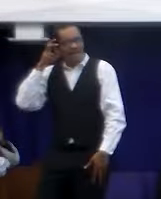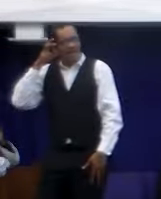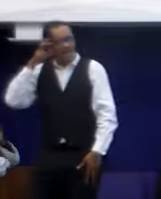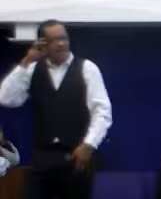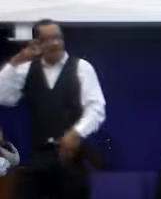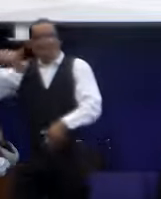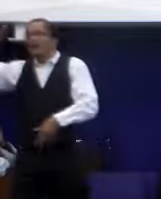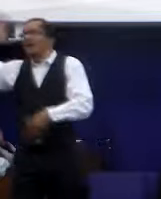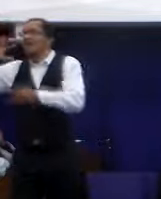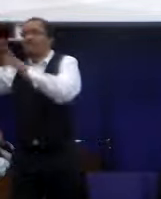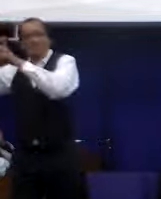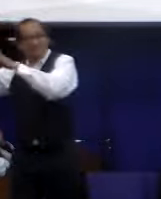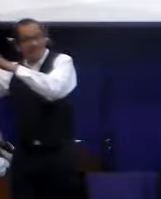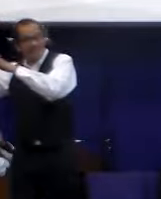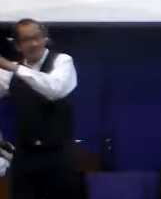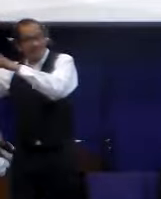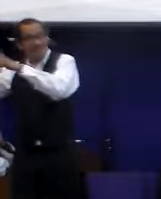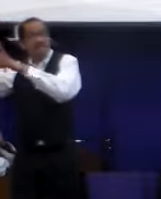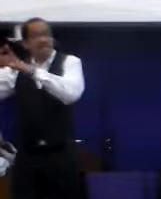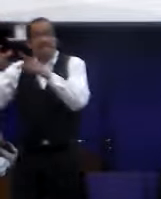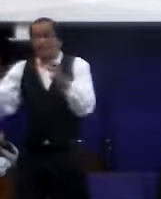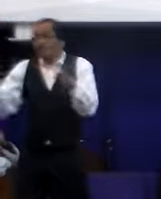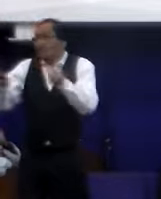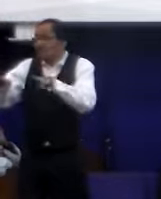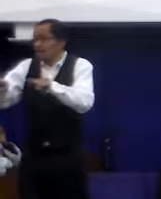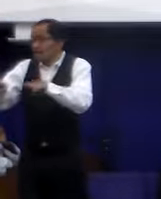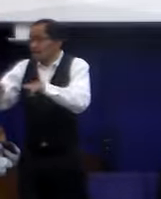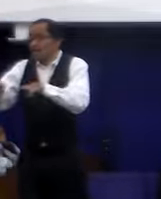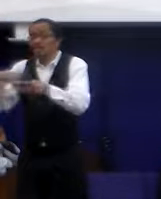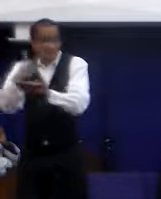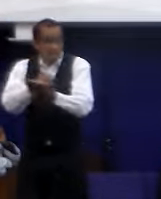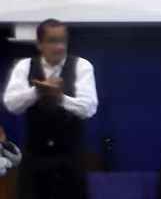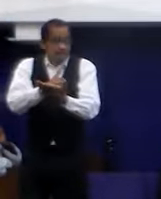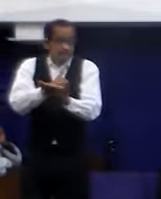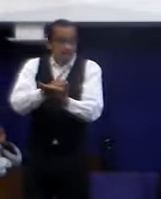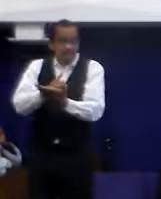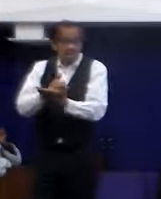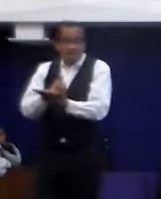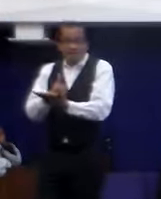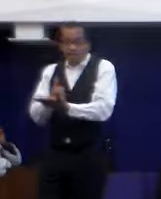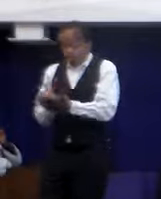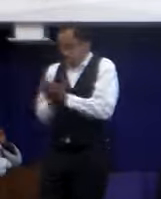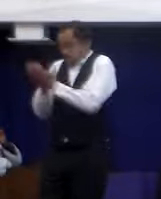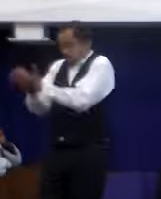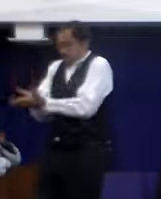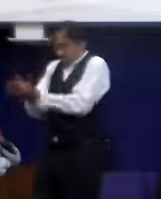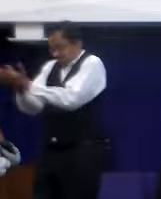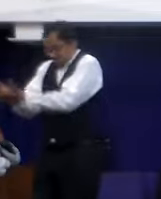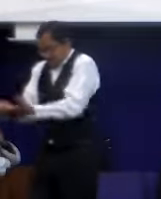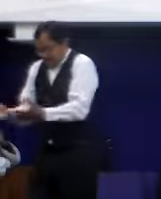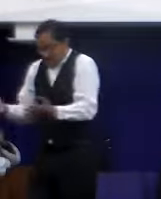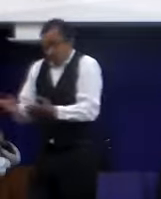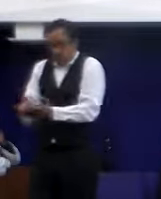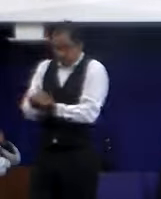God. Amen. That's what happens sometimes. Amen. The storm is identified in verse 14 in King